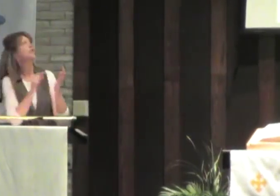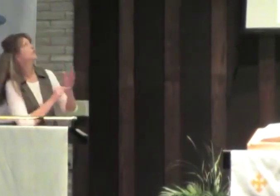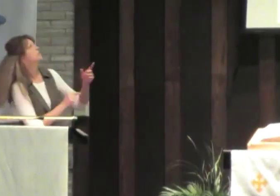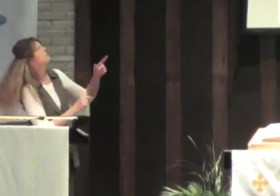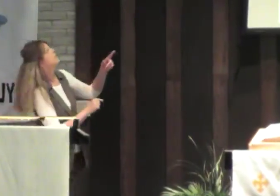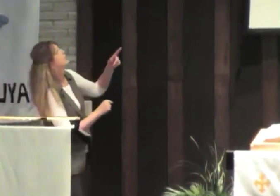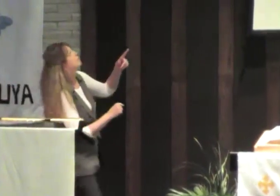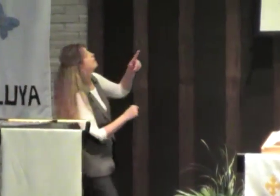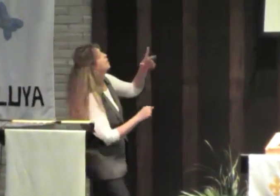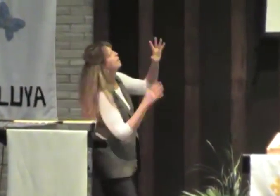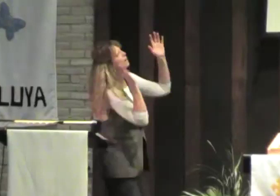I love this verse.